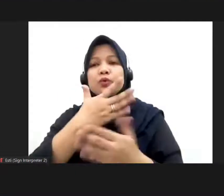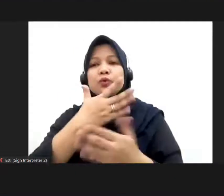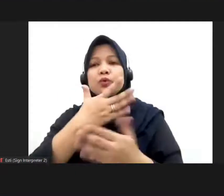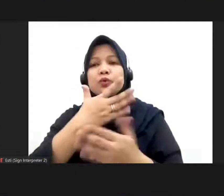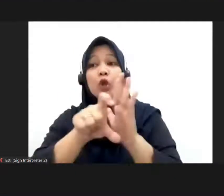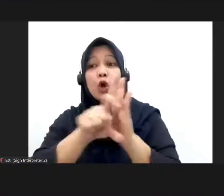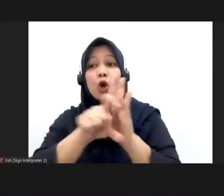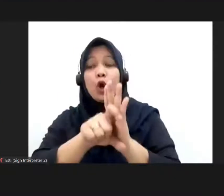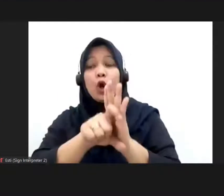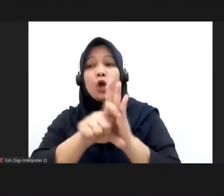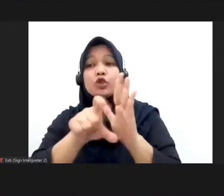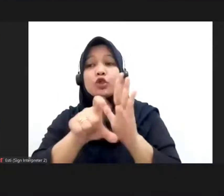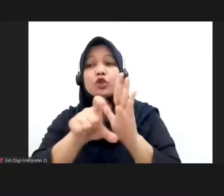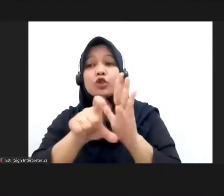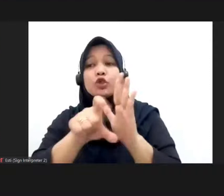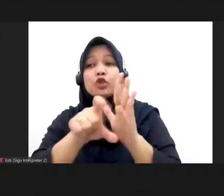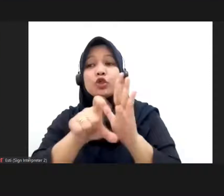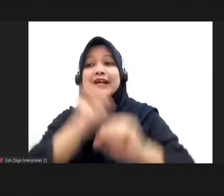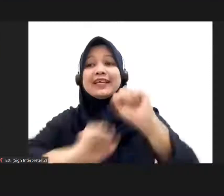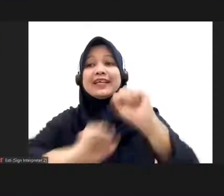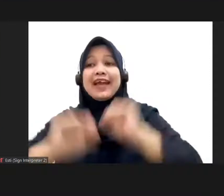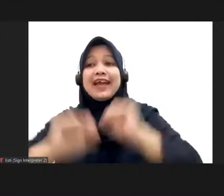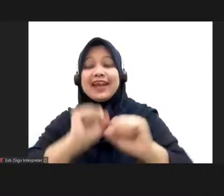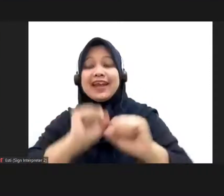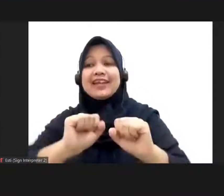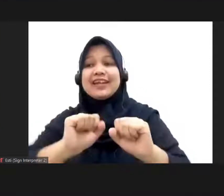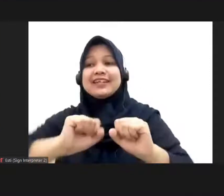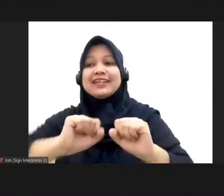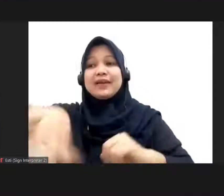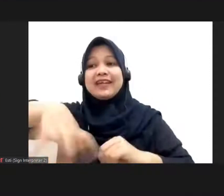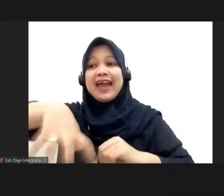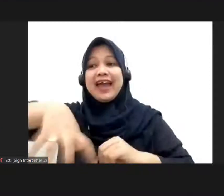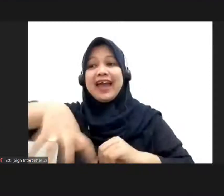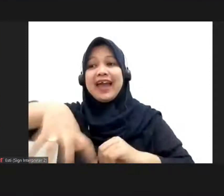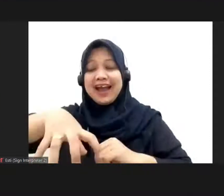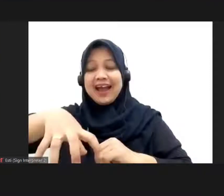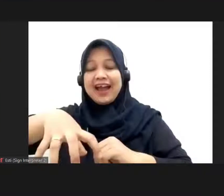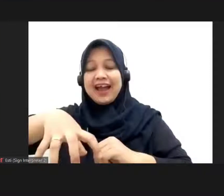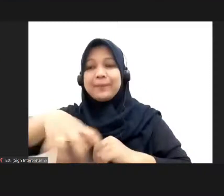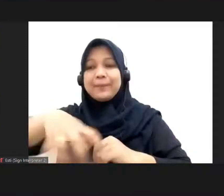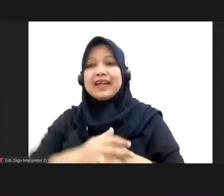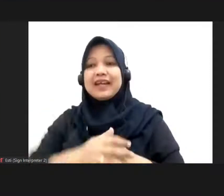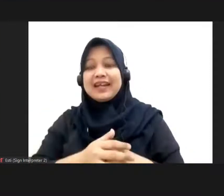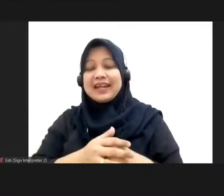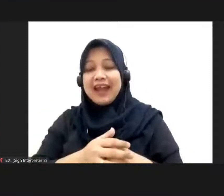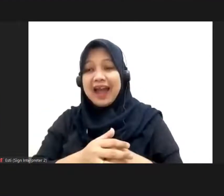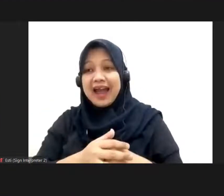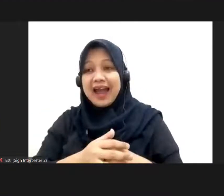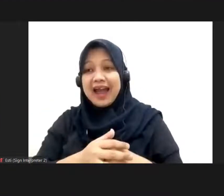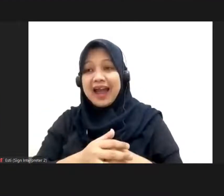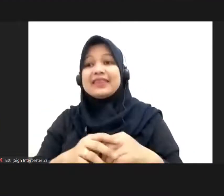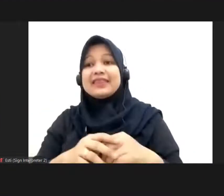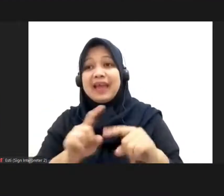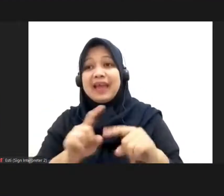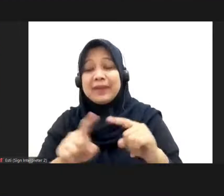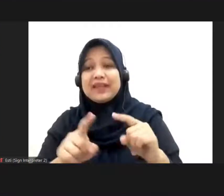did for our local action. One big problem this